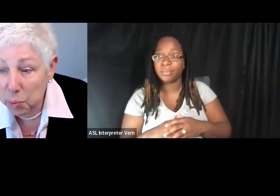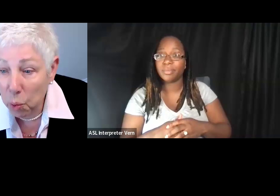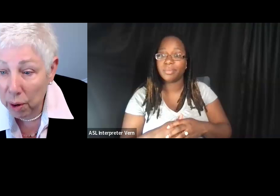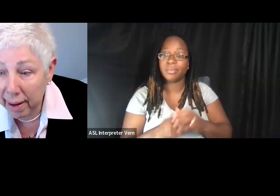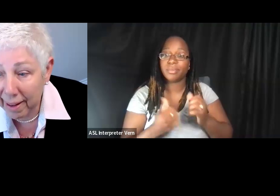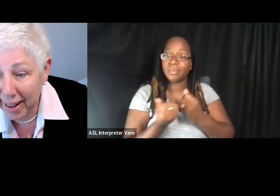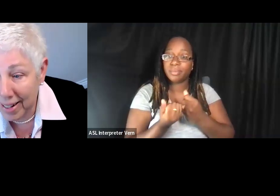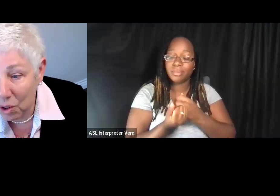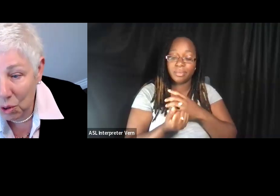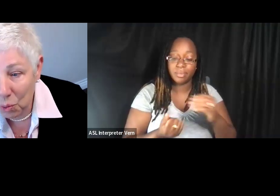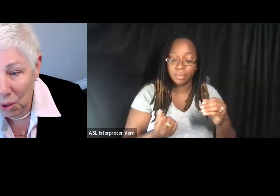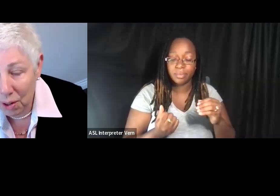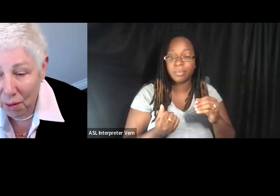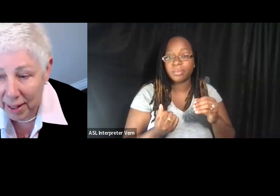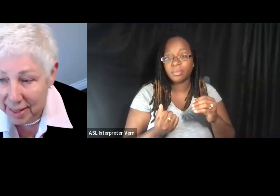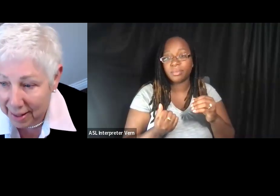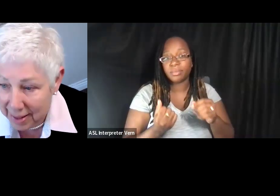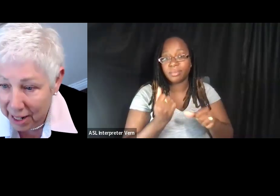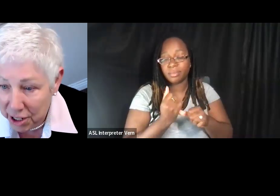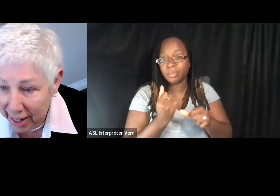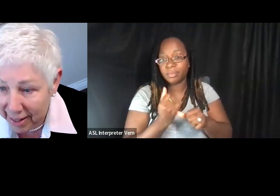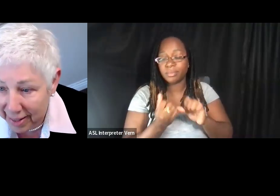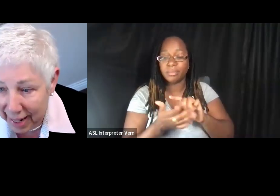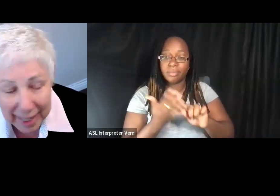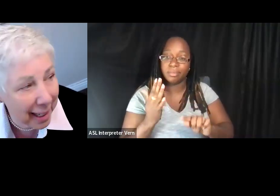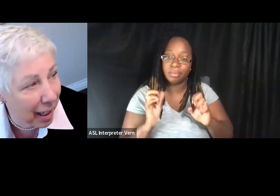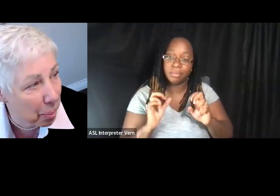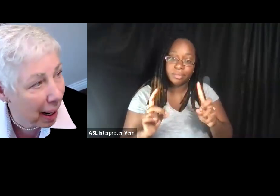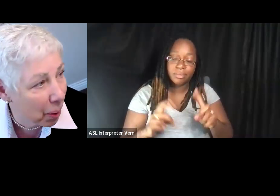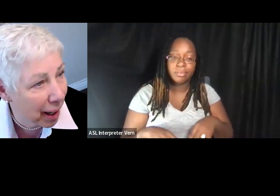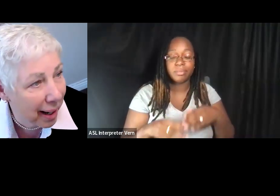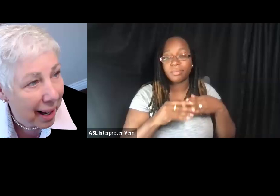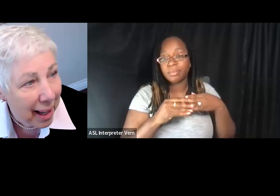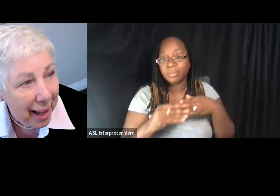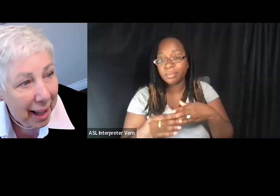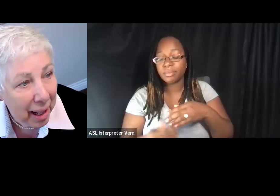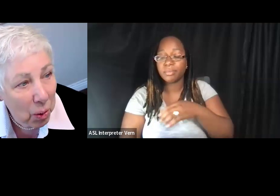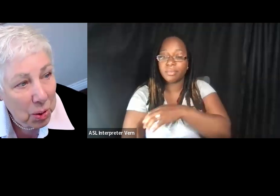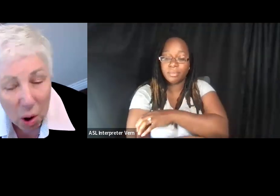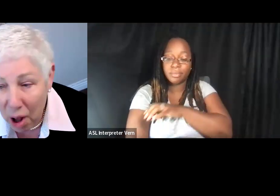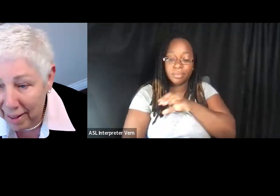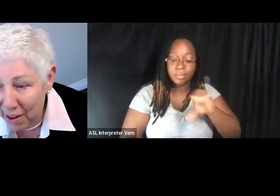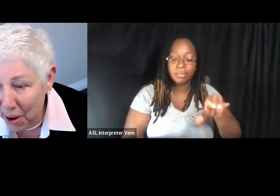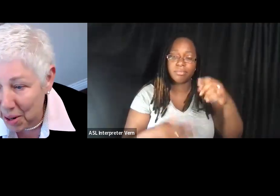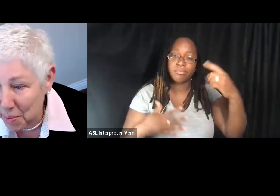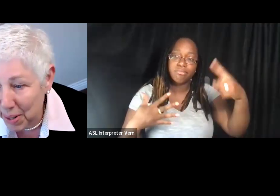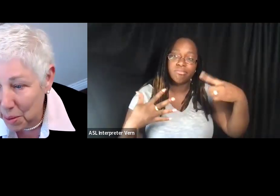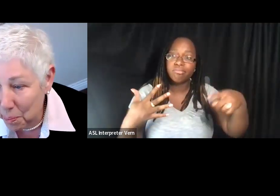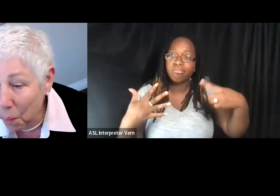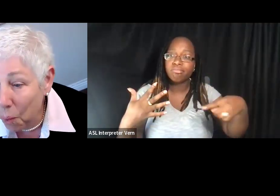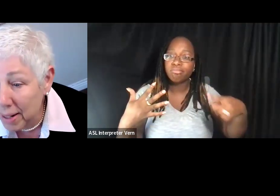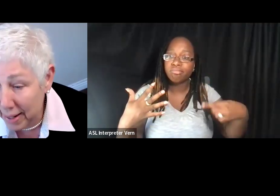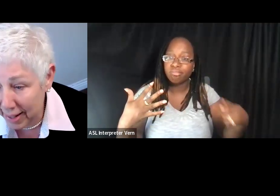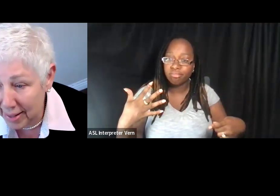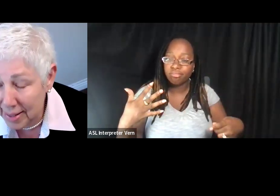and supporting, and look at all these things, educating, guiding, empowering. It goes on, but